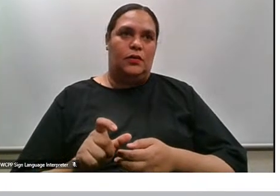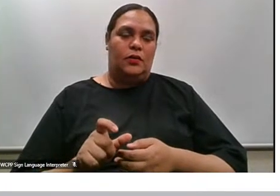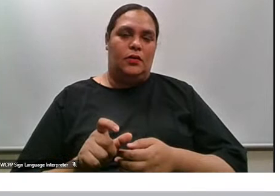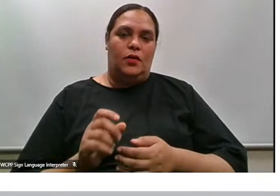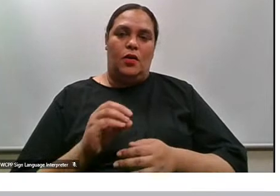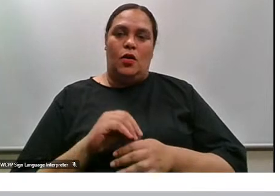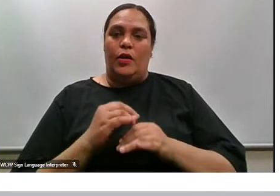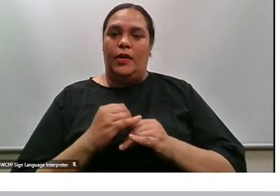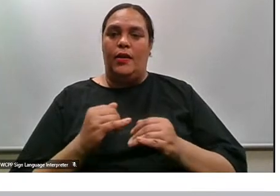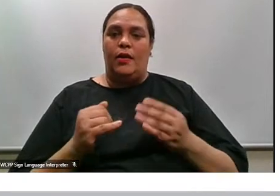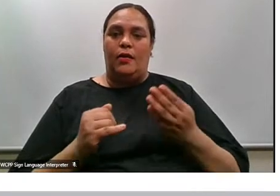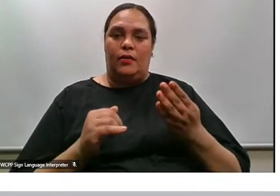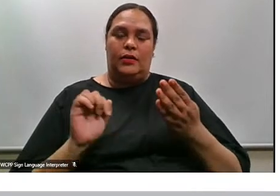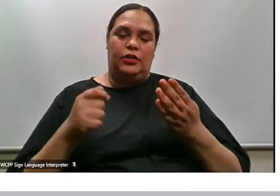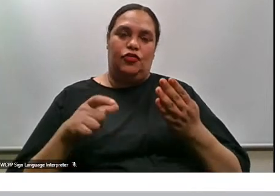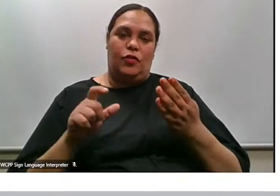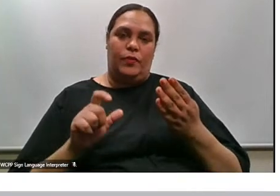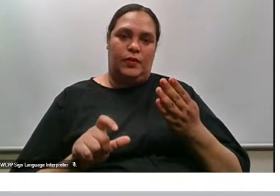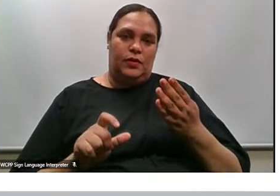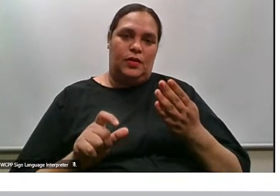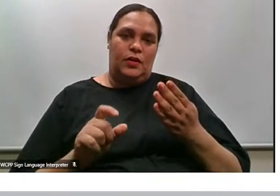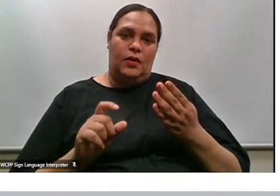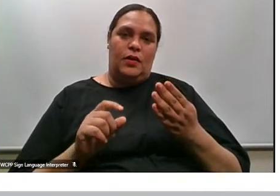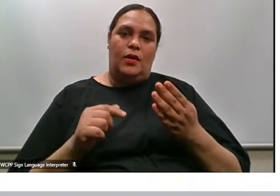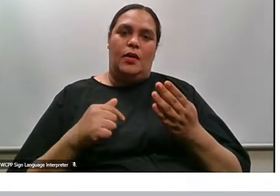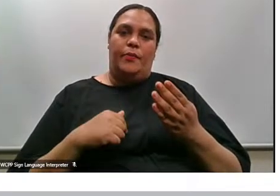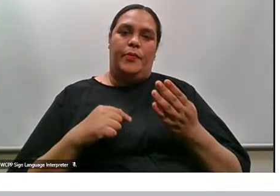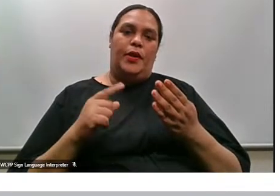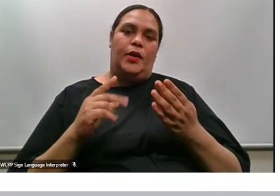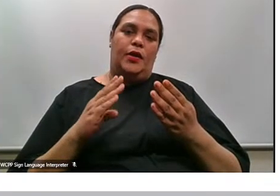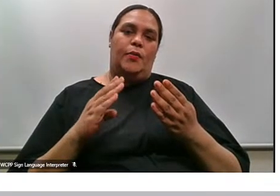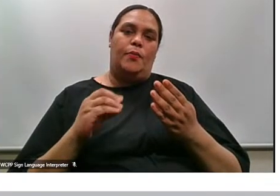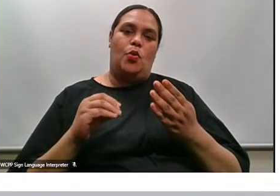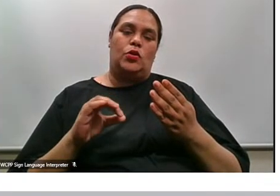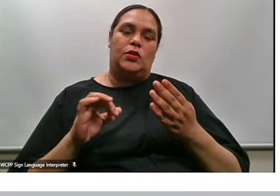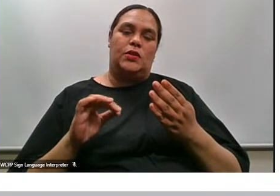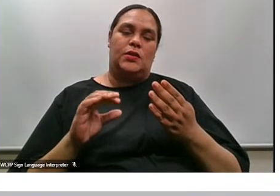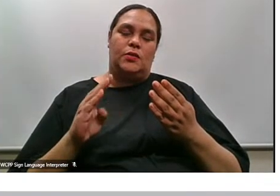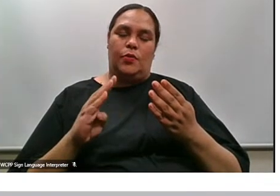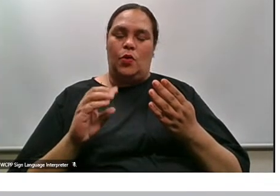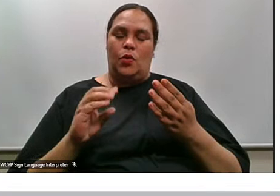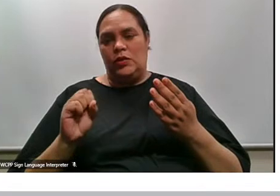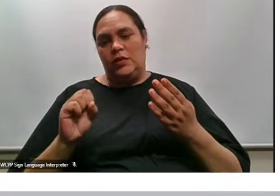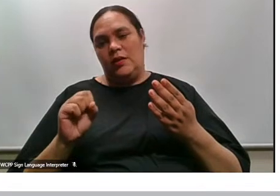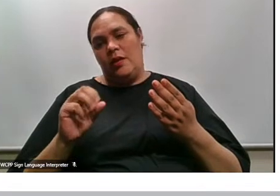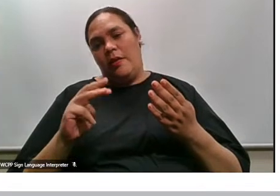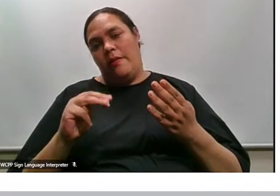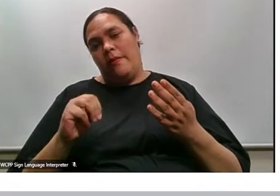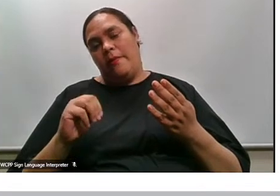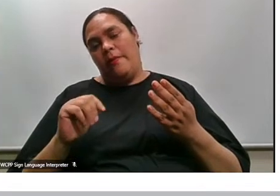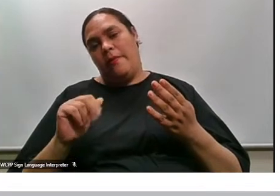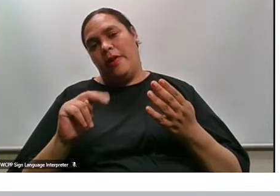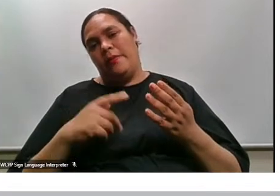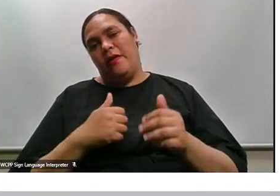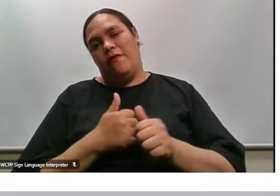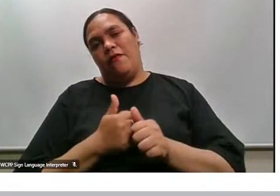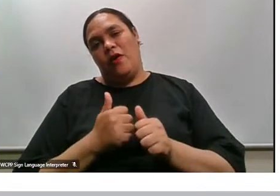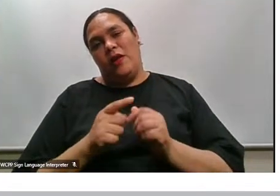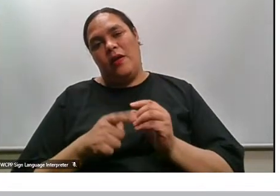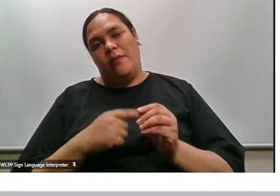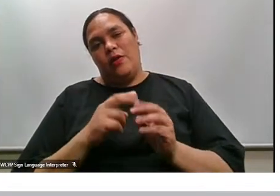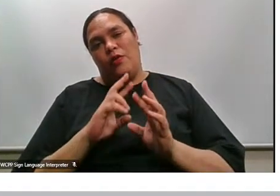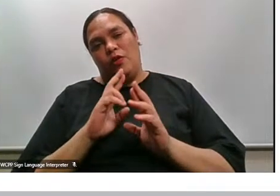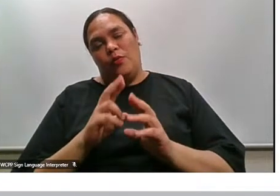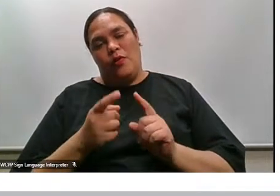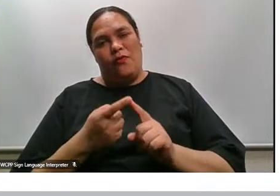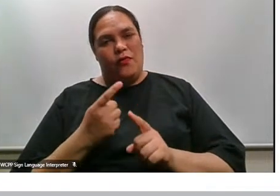Online? Yes, Chairperson, Gillian Postman here. Yes, Honourable Postman. I just have a follow-up with regards to the response